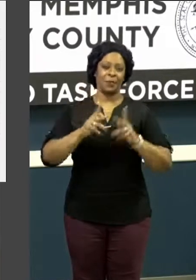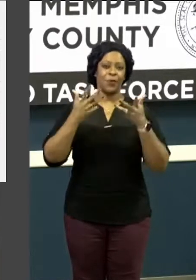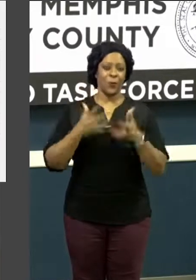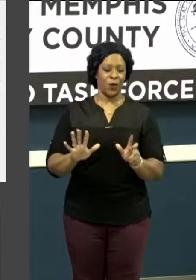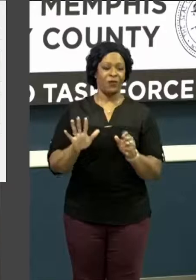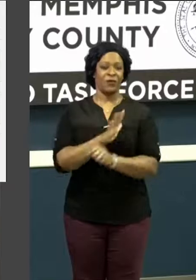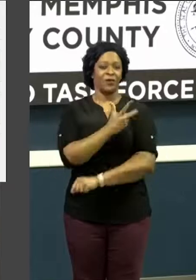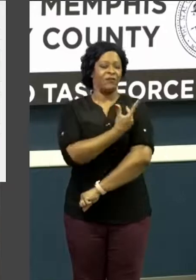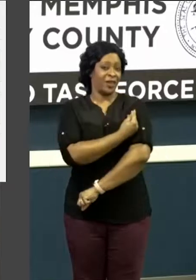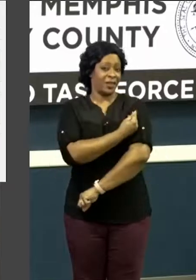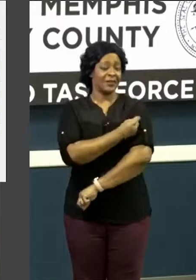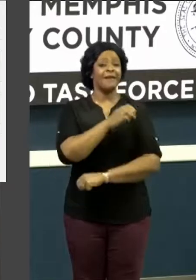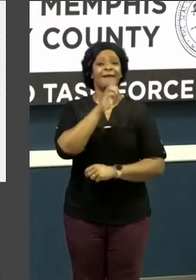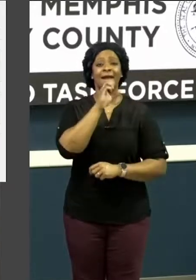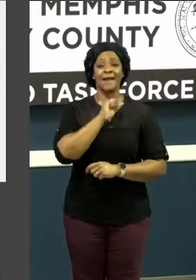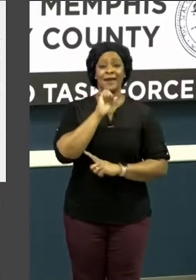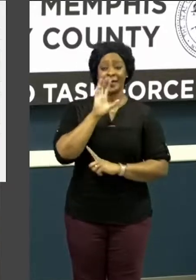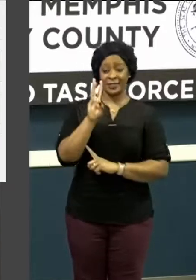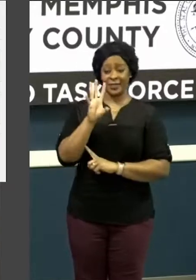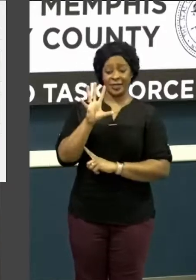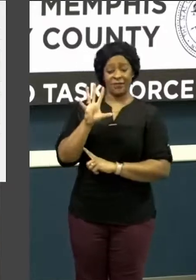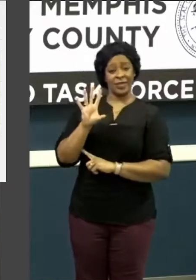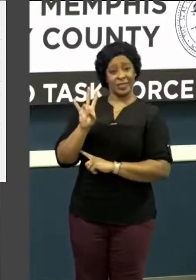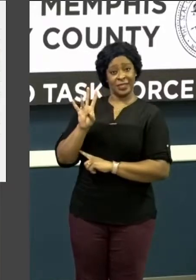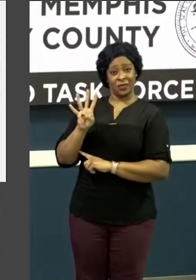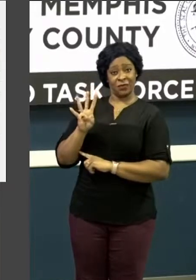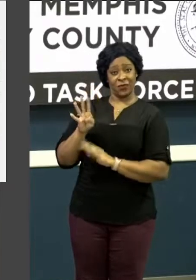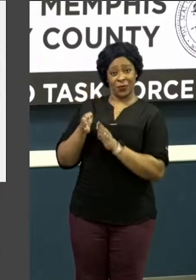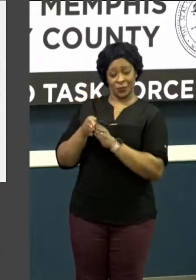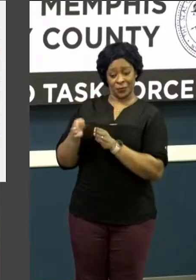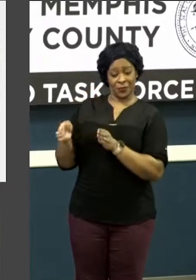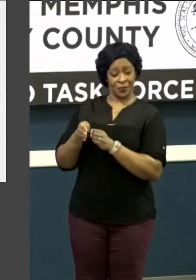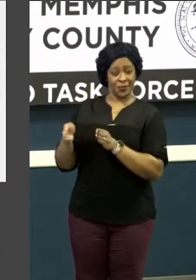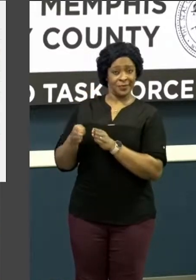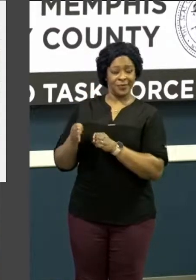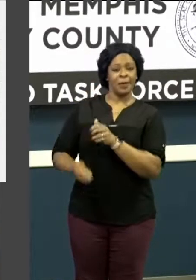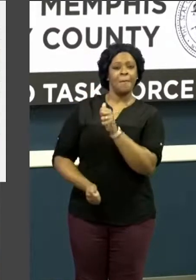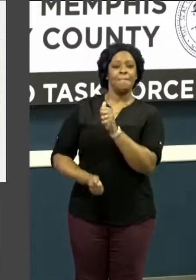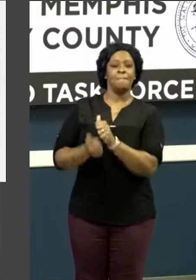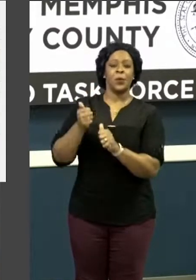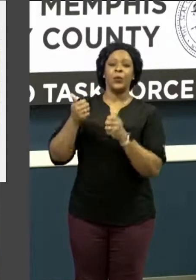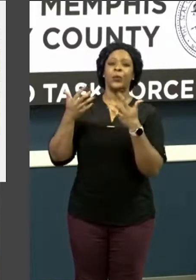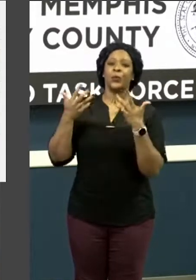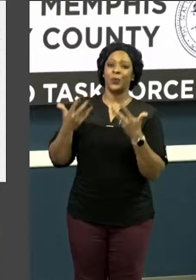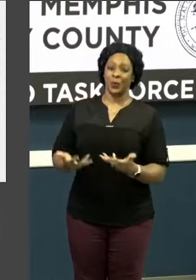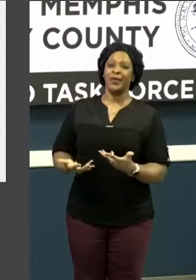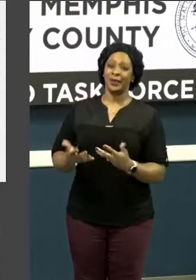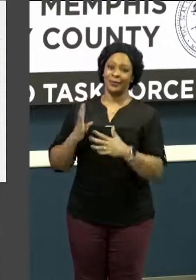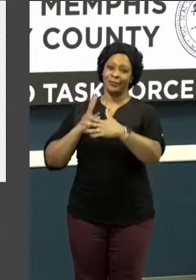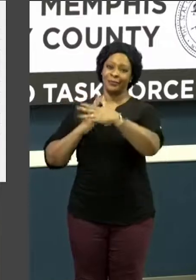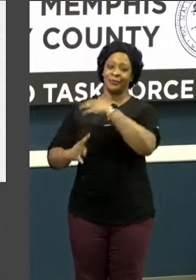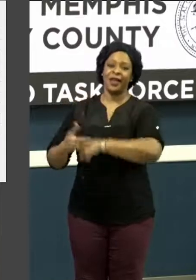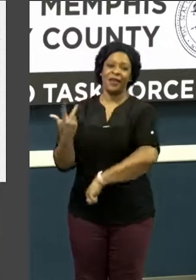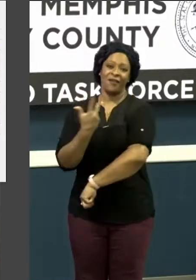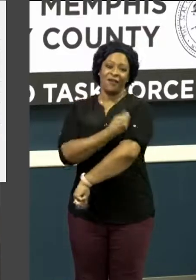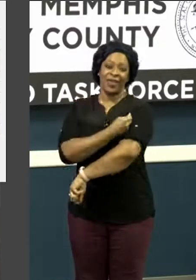population. The age 65 to 74 population is the most heavily vaccinated,